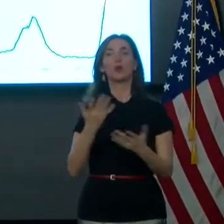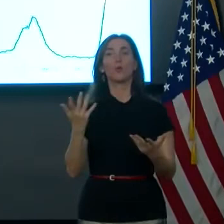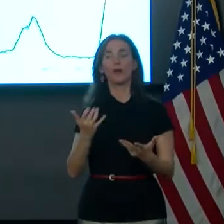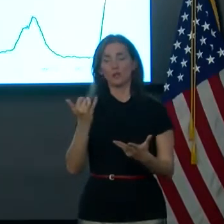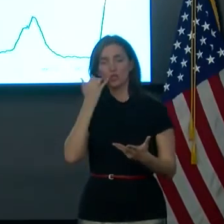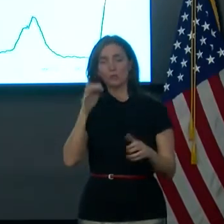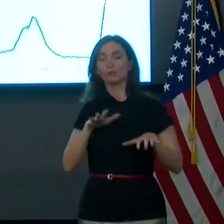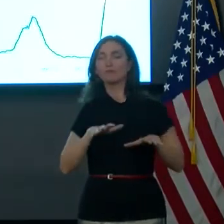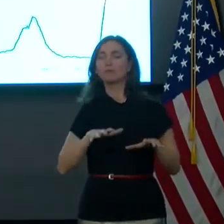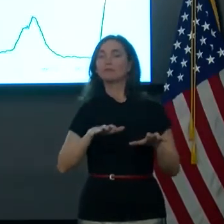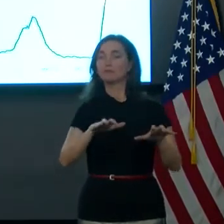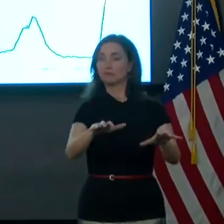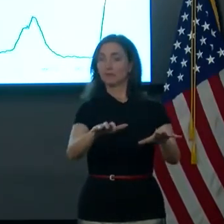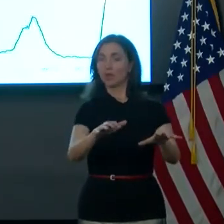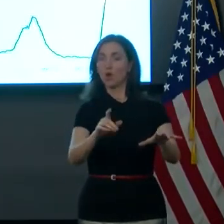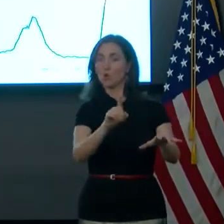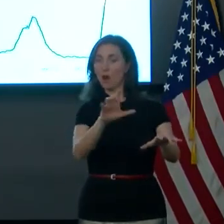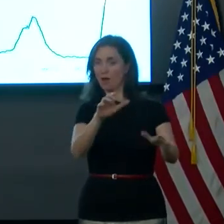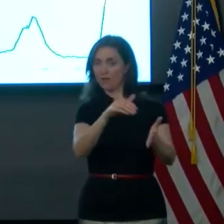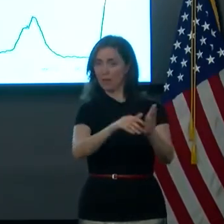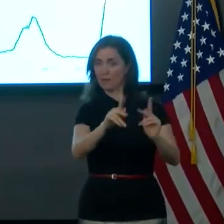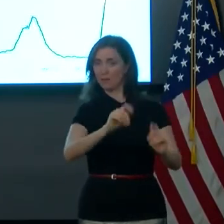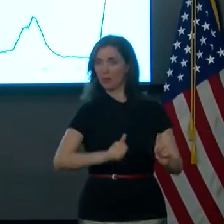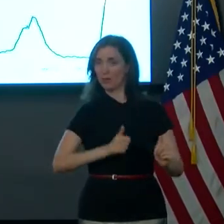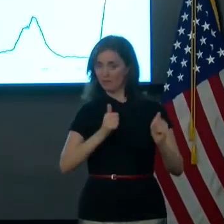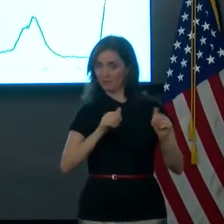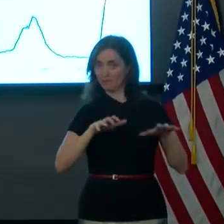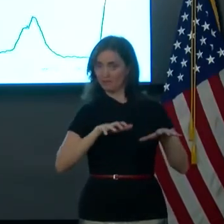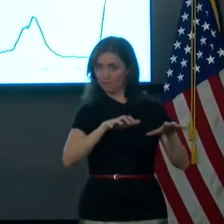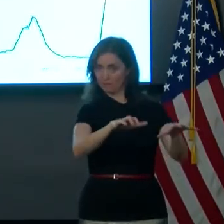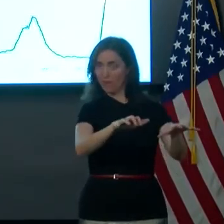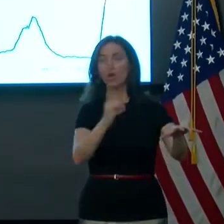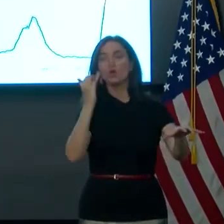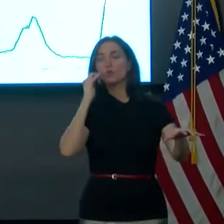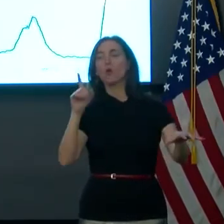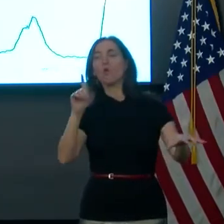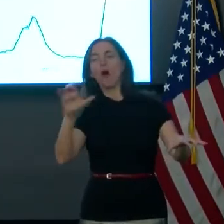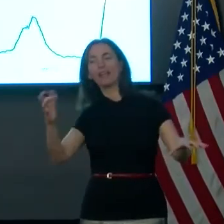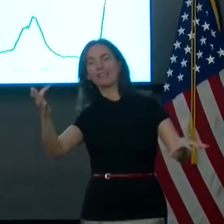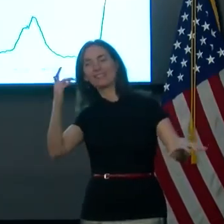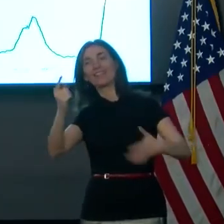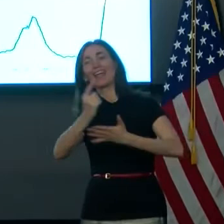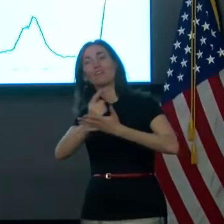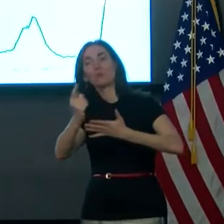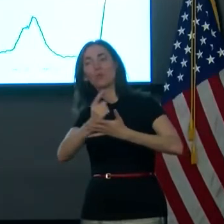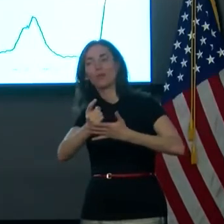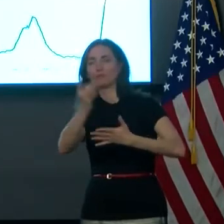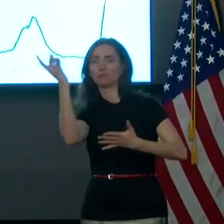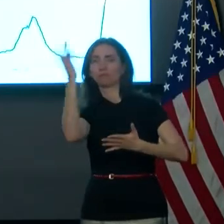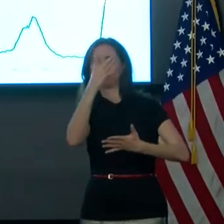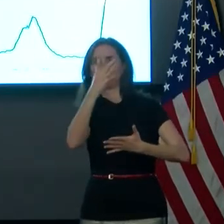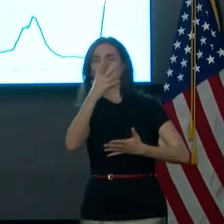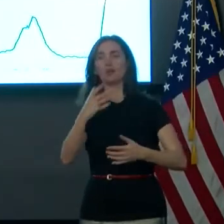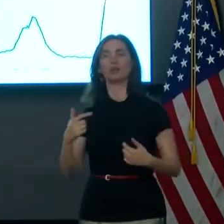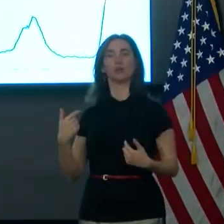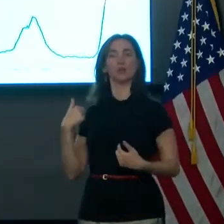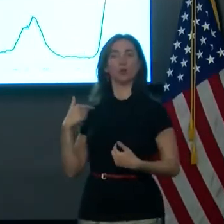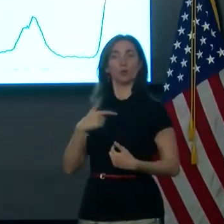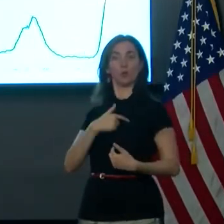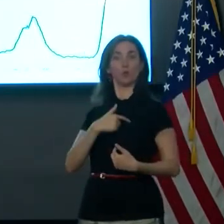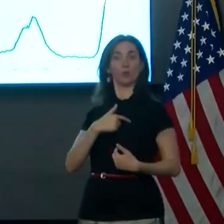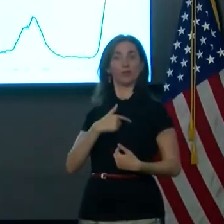100 cases per 100,000 residents per week. And yet again, for now, I believe the third week straight, we've exceeded that